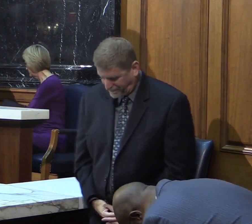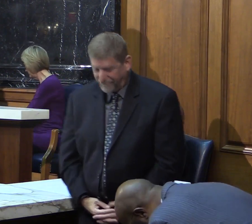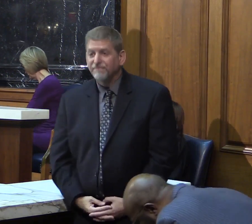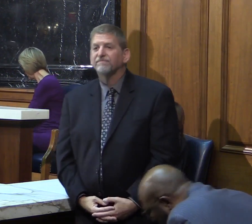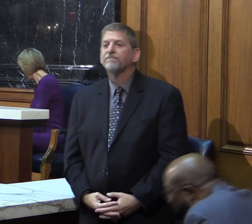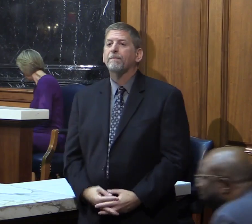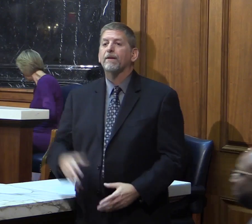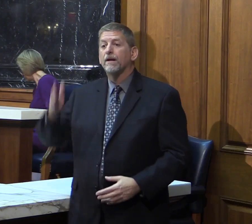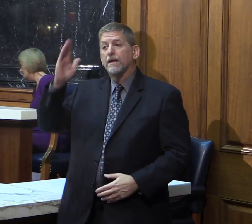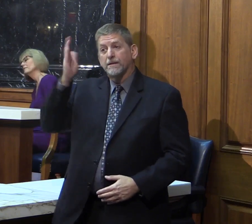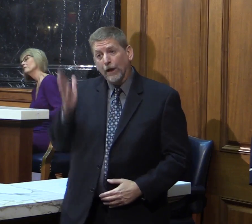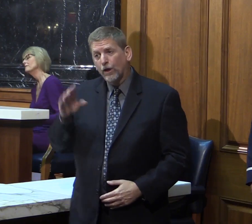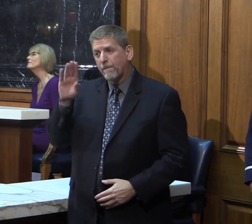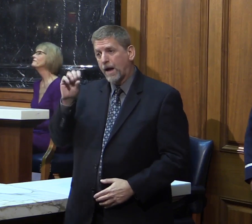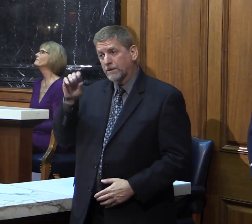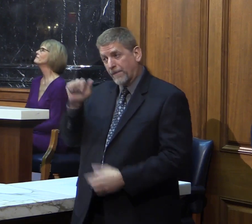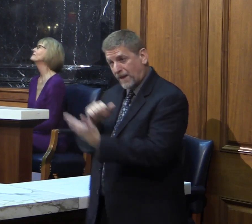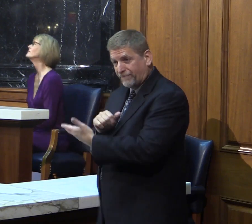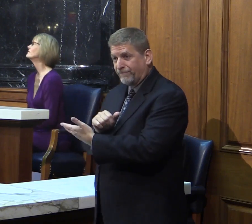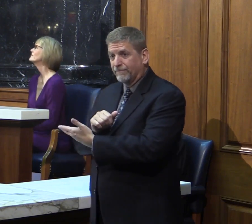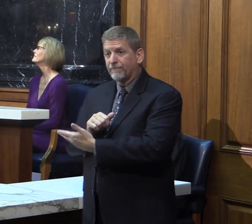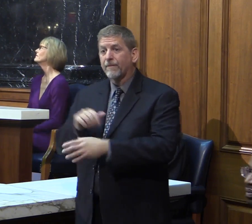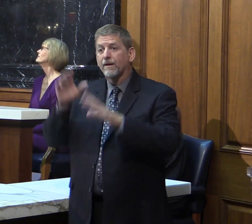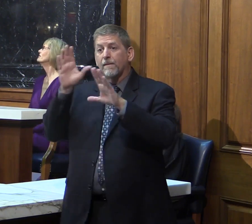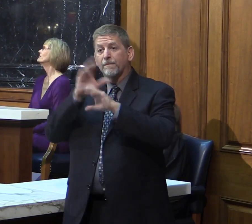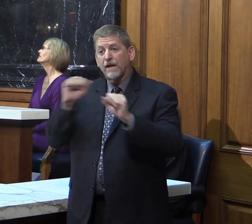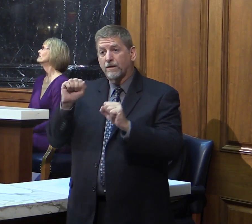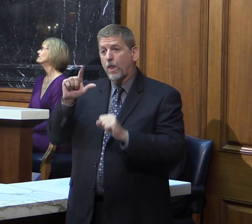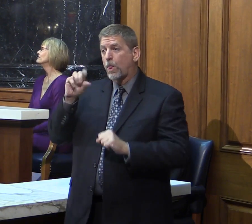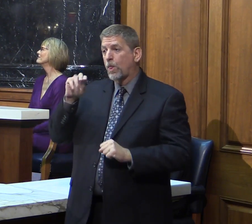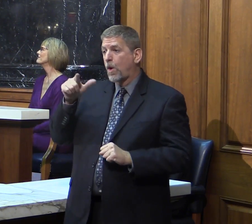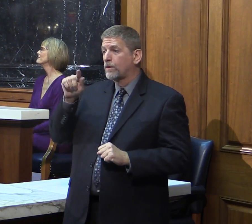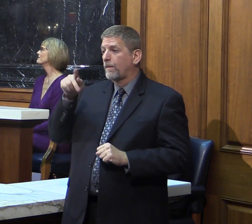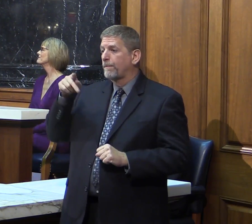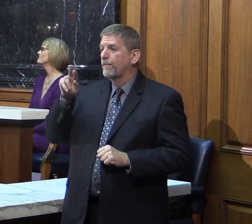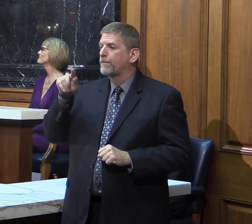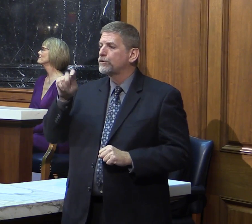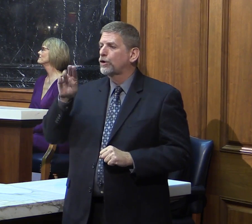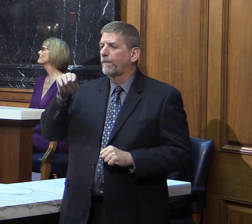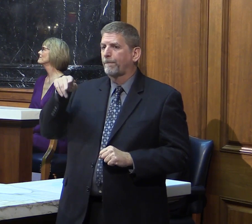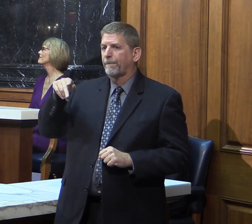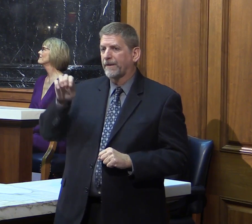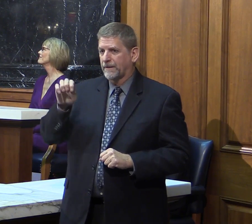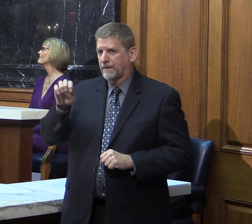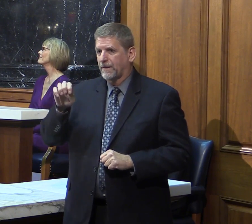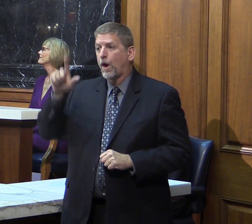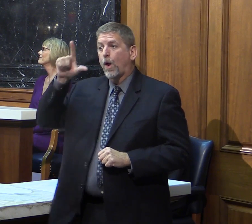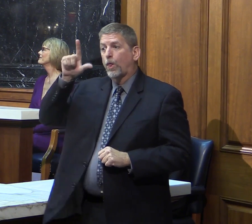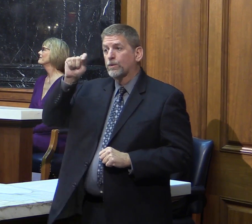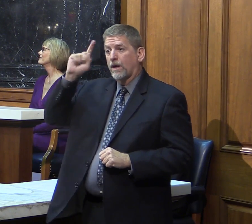Speaker Bosma, President Pro Tem Long, Lieutenant Governor, Senator